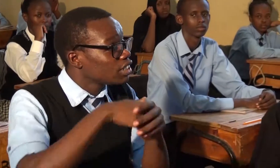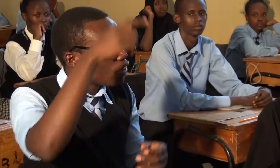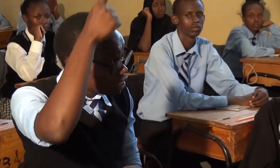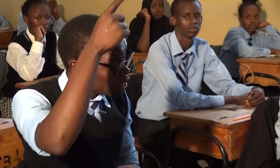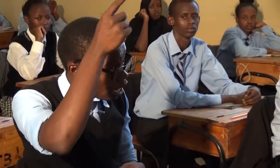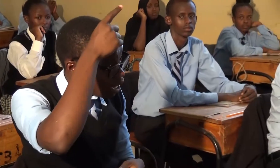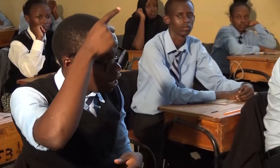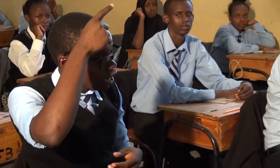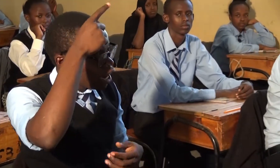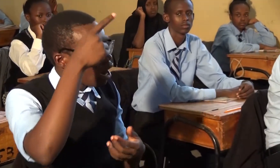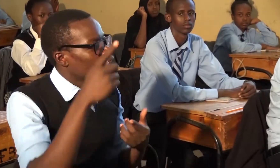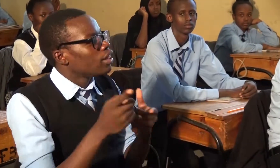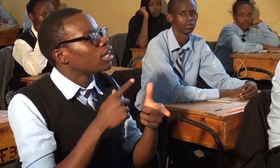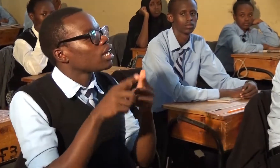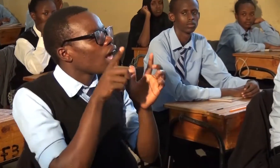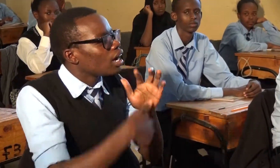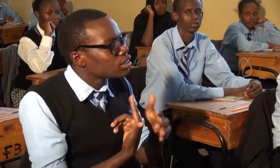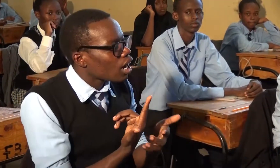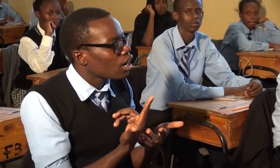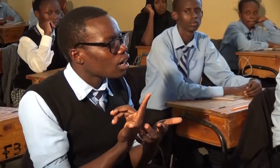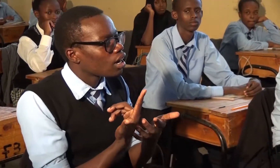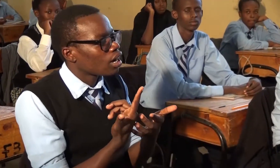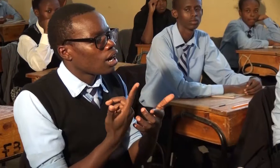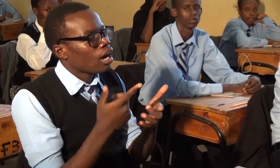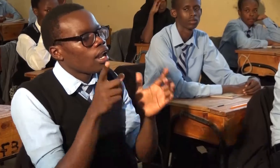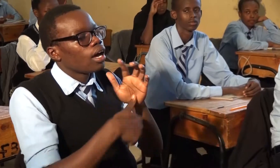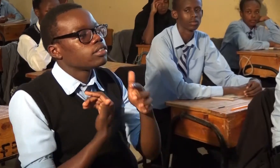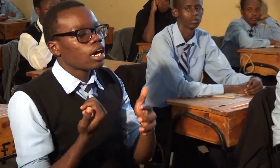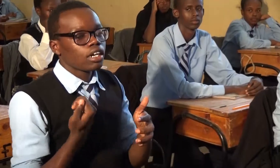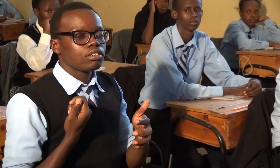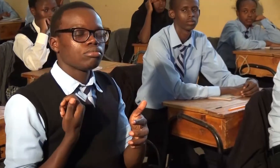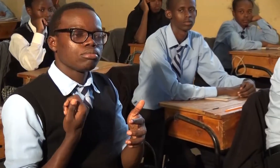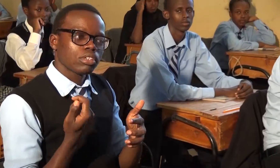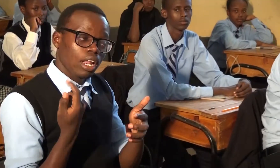Yeah.